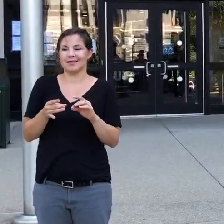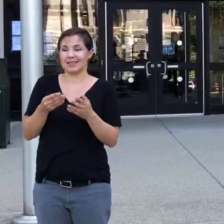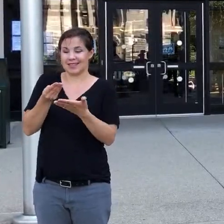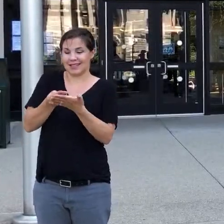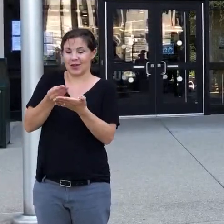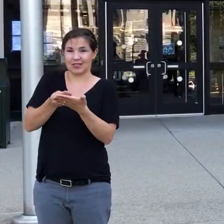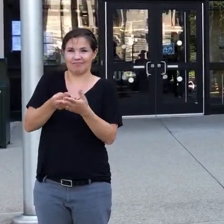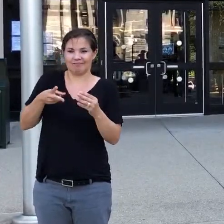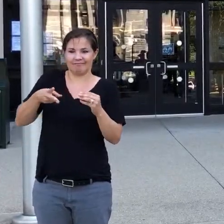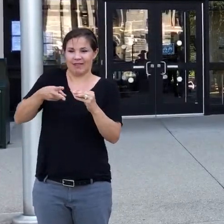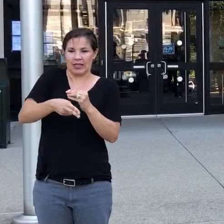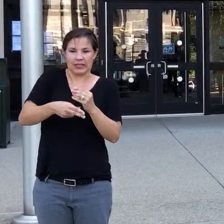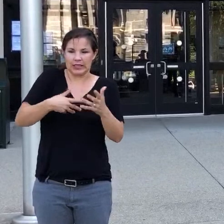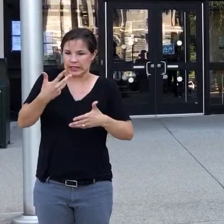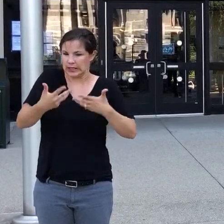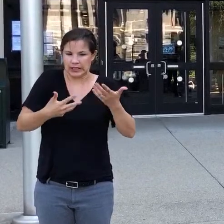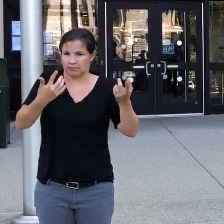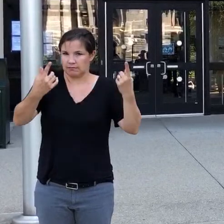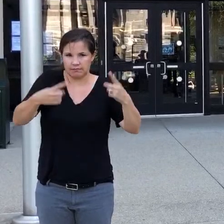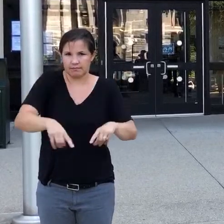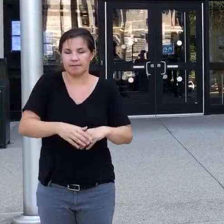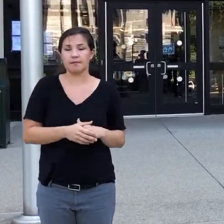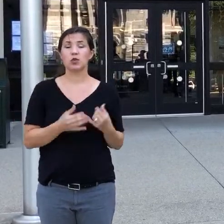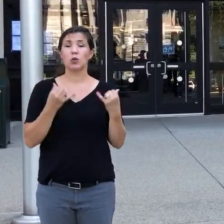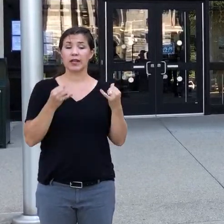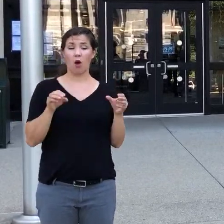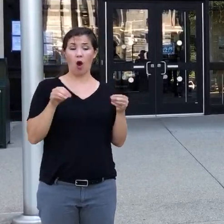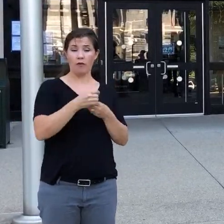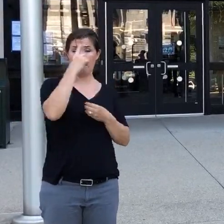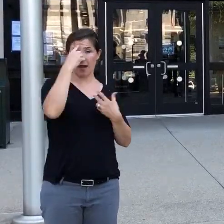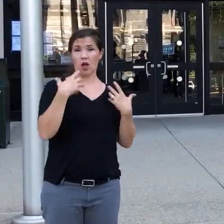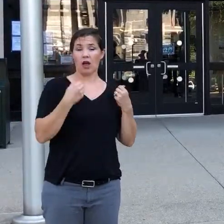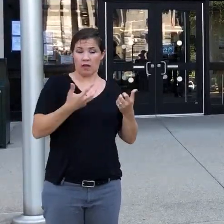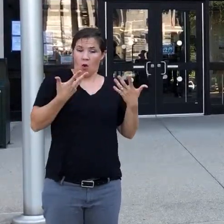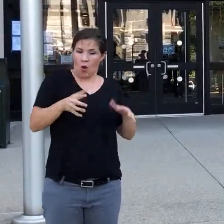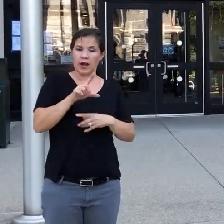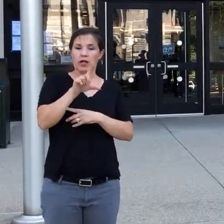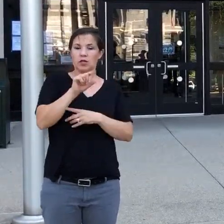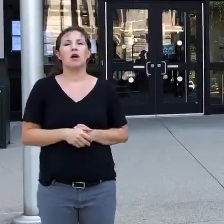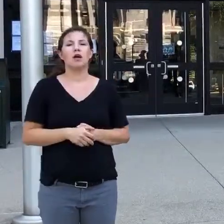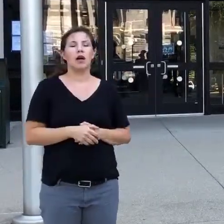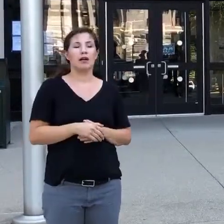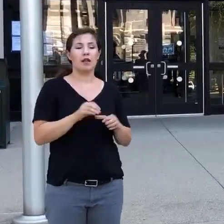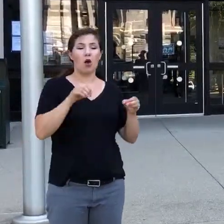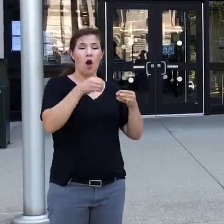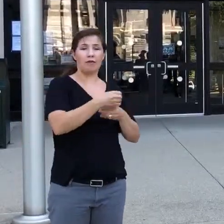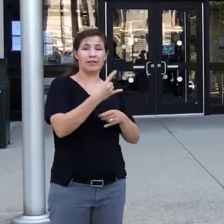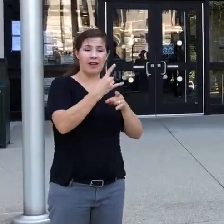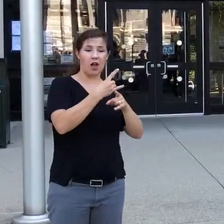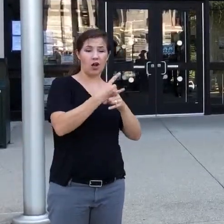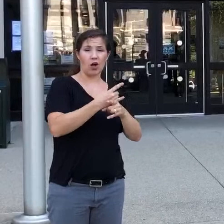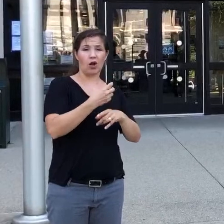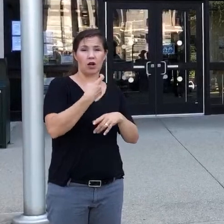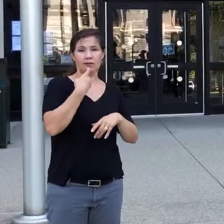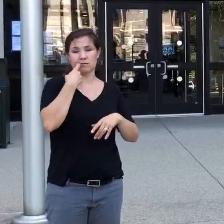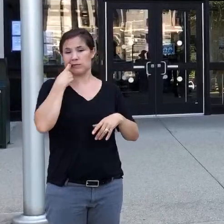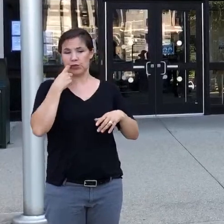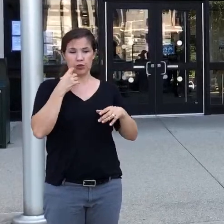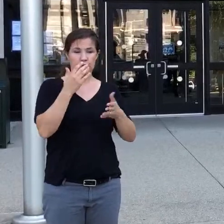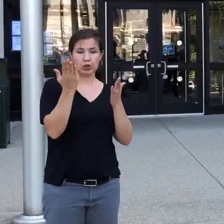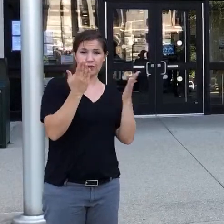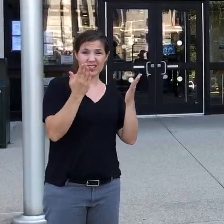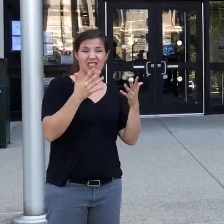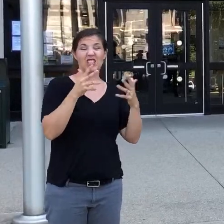withholds happen. So right now, the Office of Mental Health has had to do a 20% withhold just on core substance abuse services, has had to do